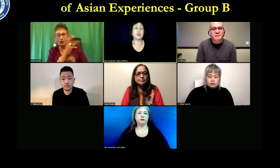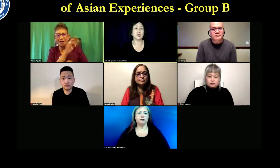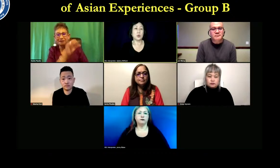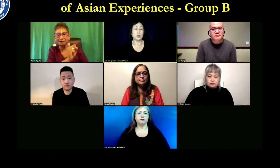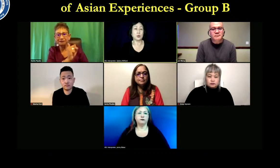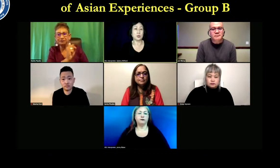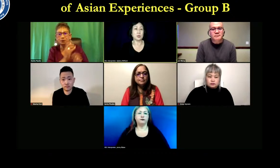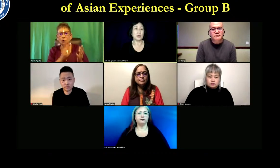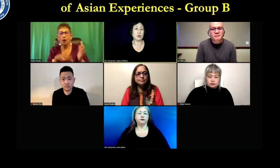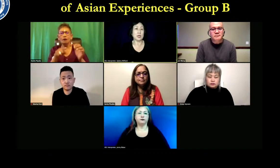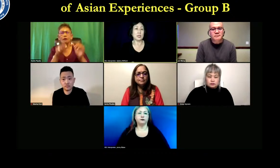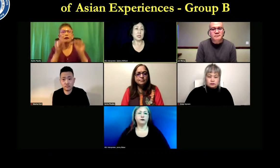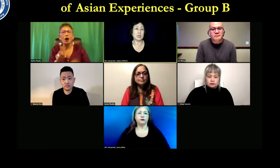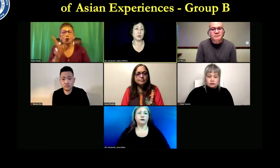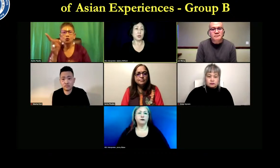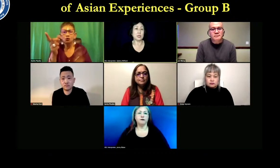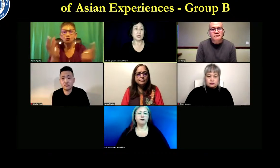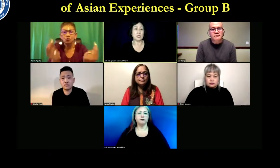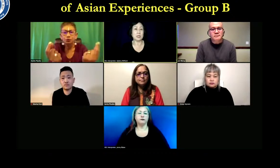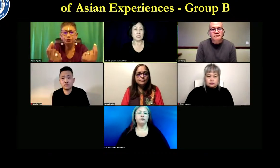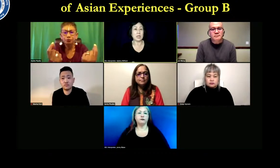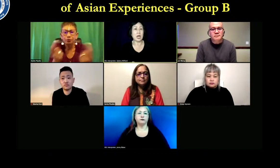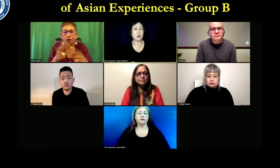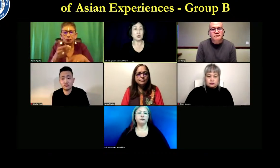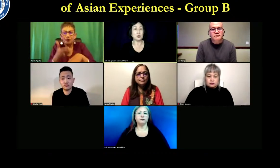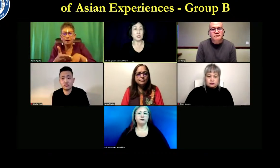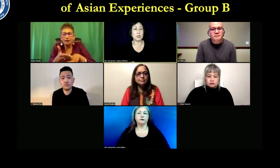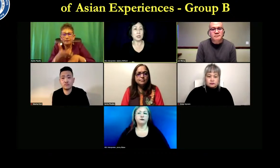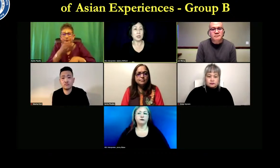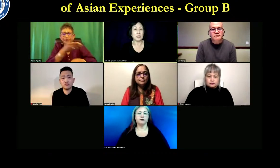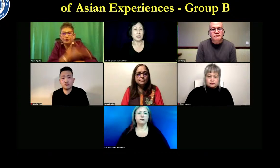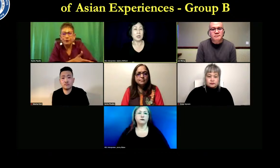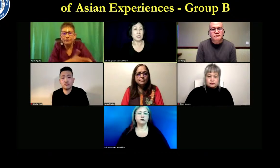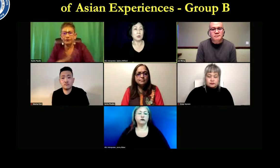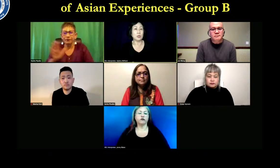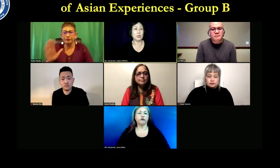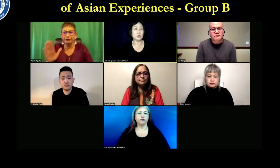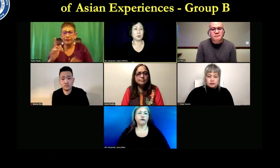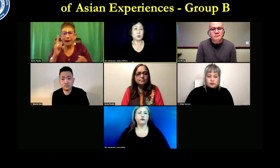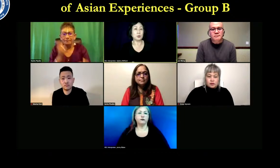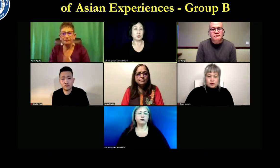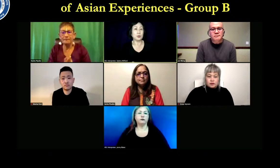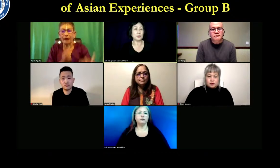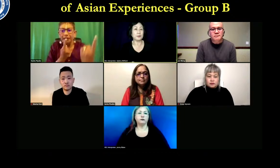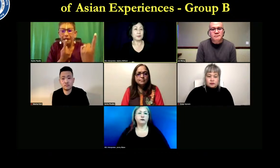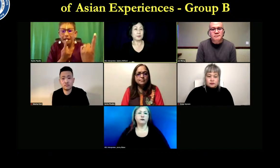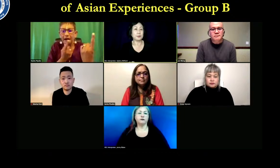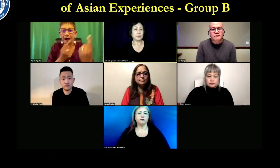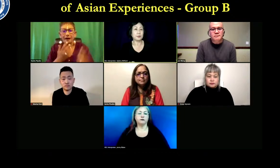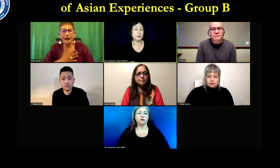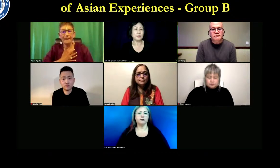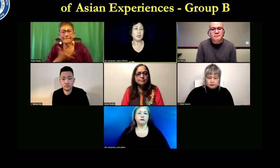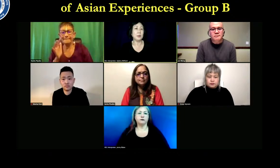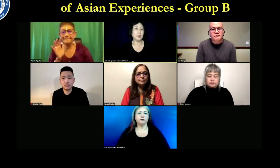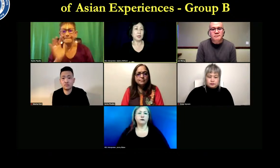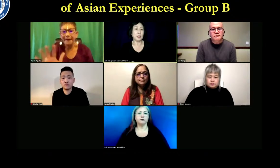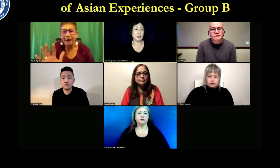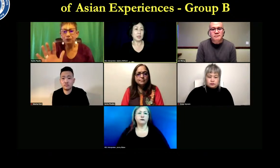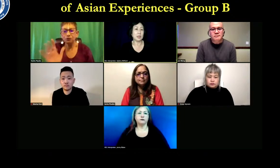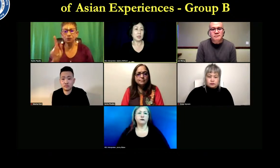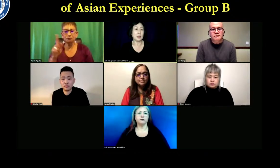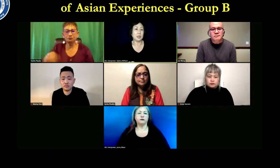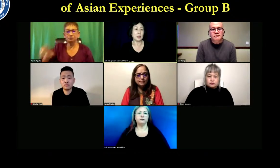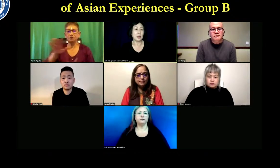of, so those students have their identity, what their identity is? How do we really improve